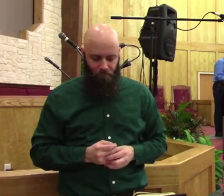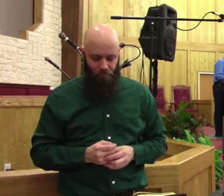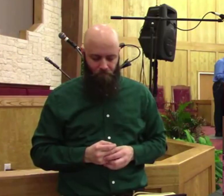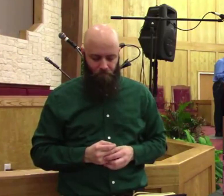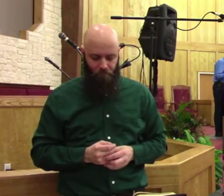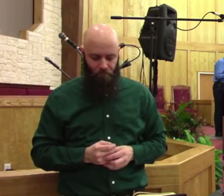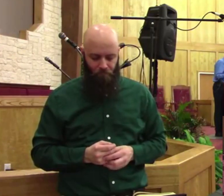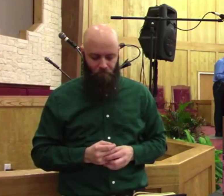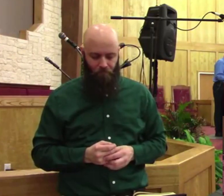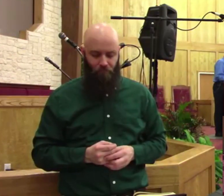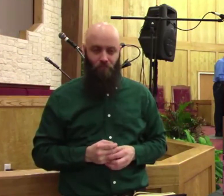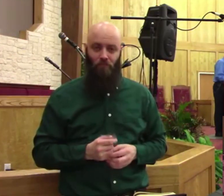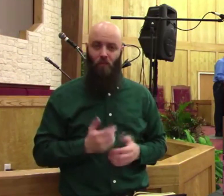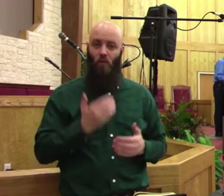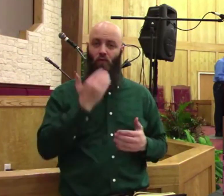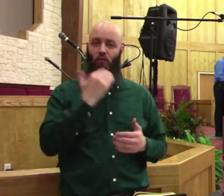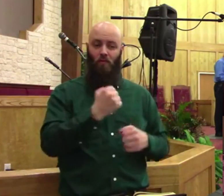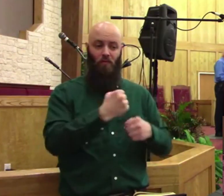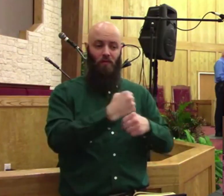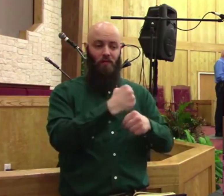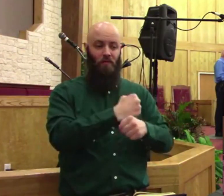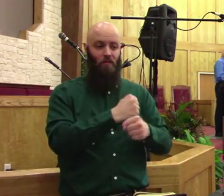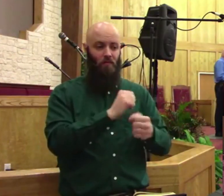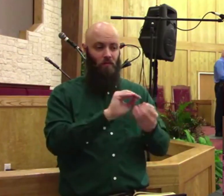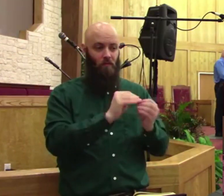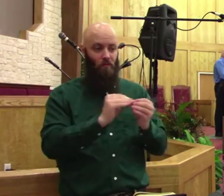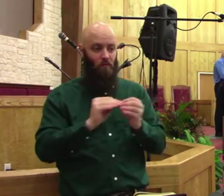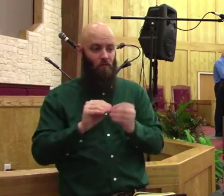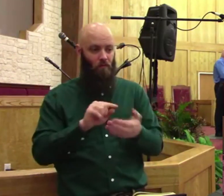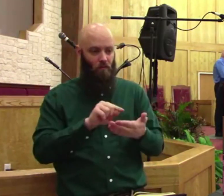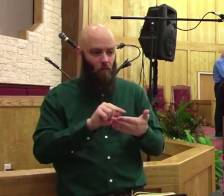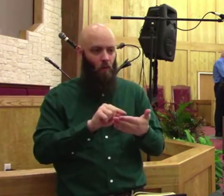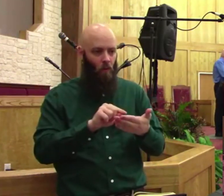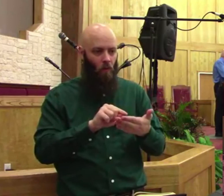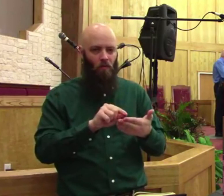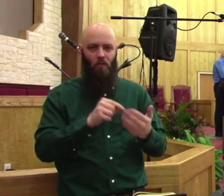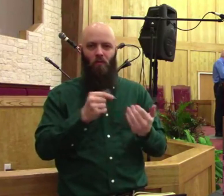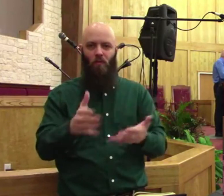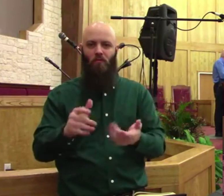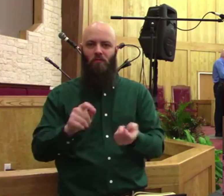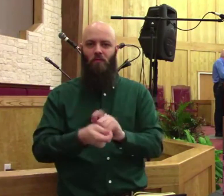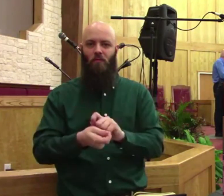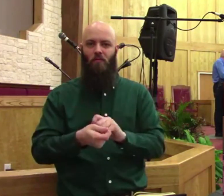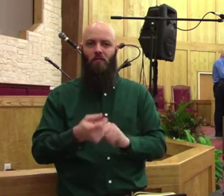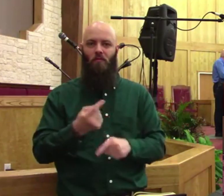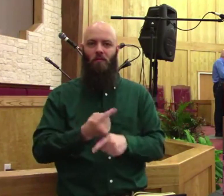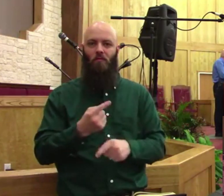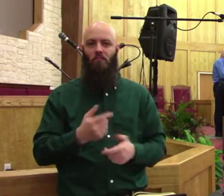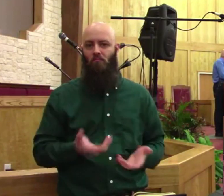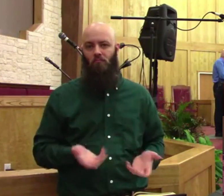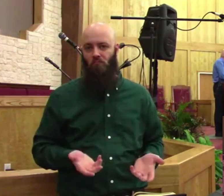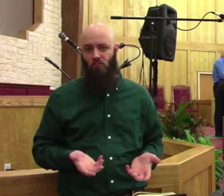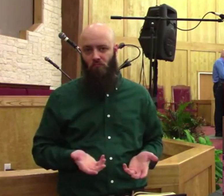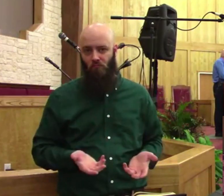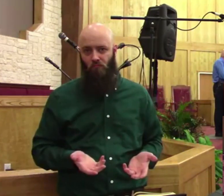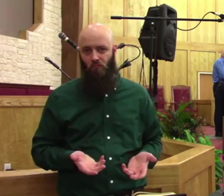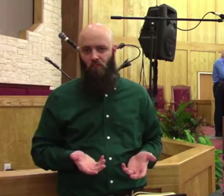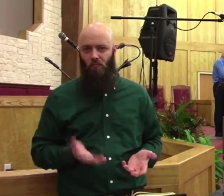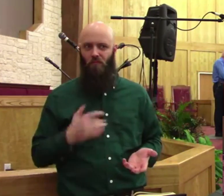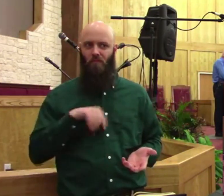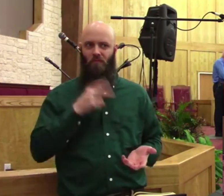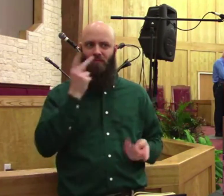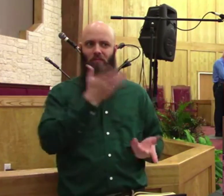Good data doesn't necessarily bring about desired change. We can see that in our view